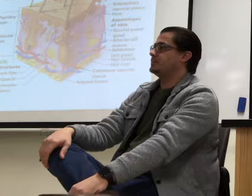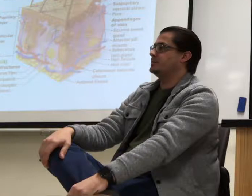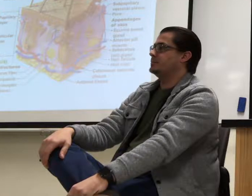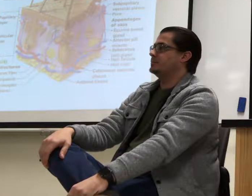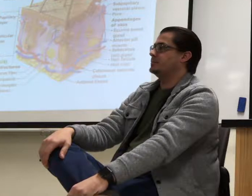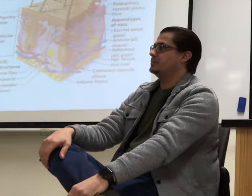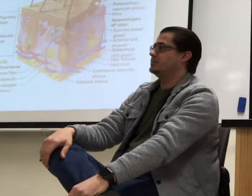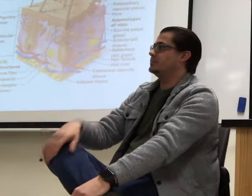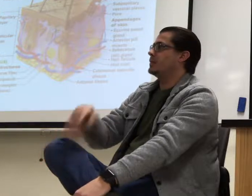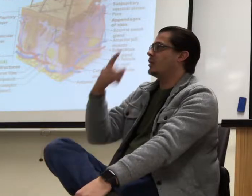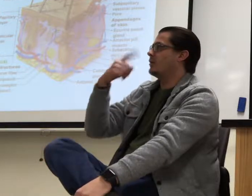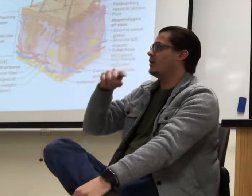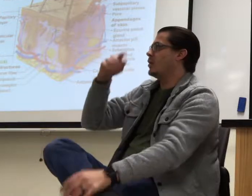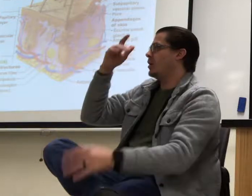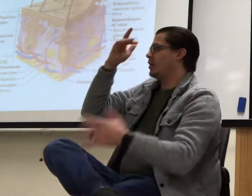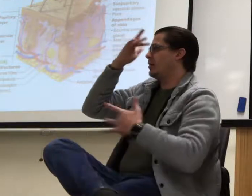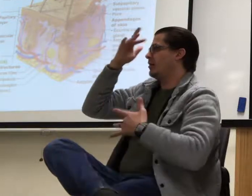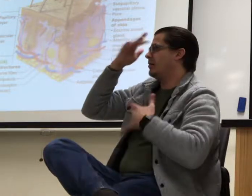to pathogens.